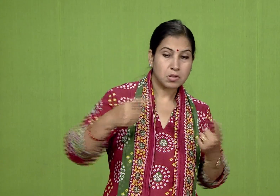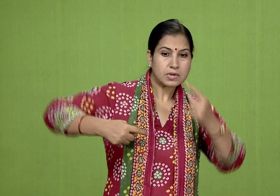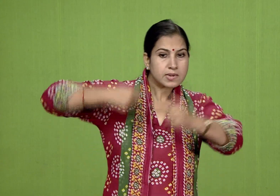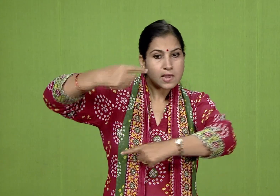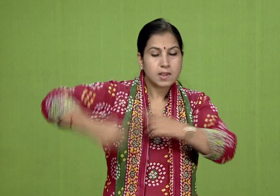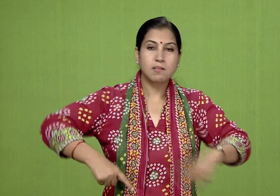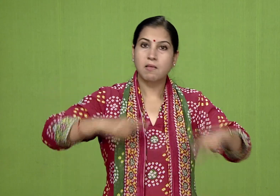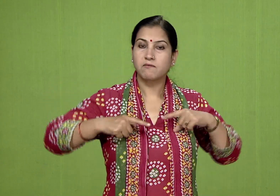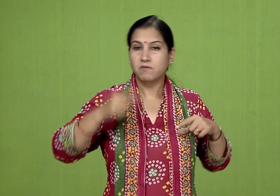life